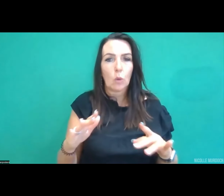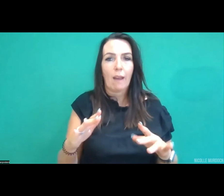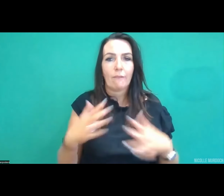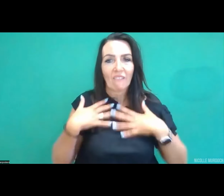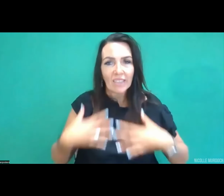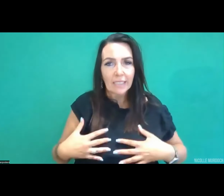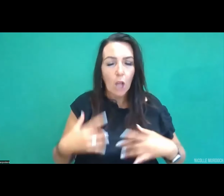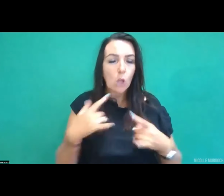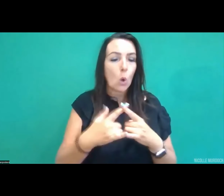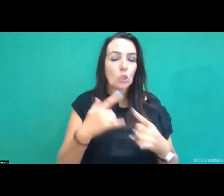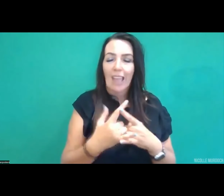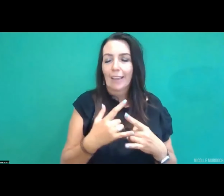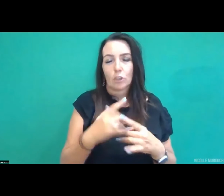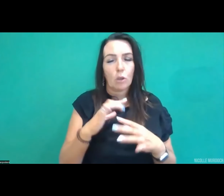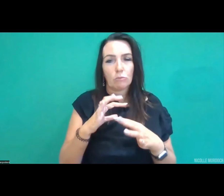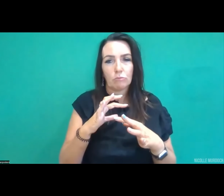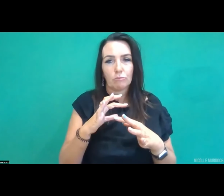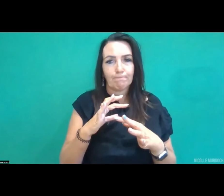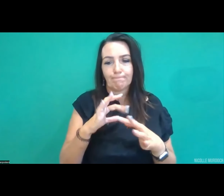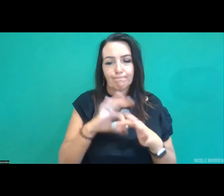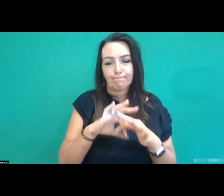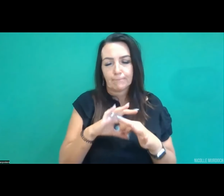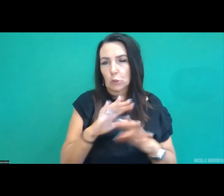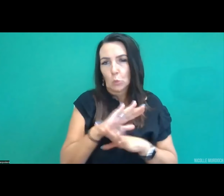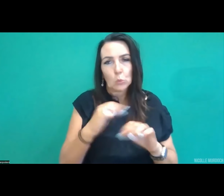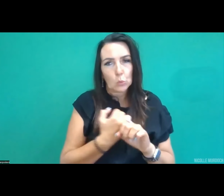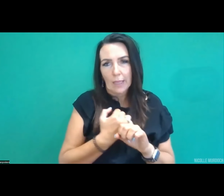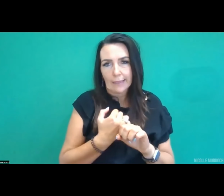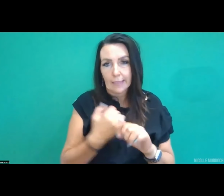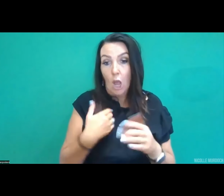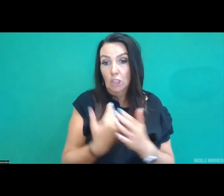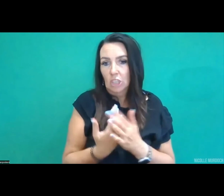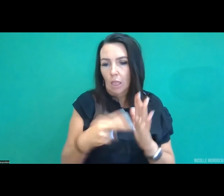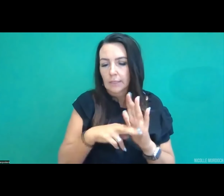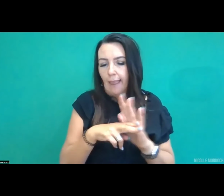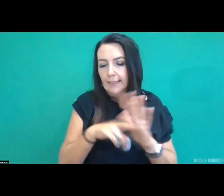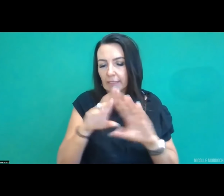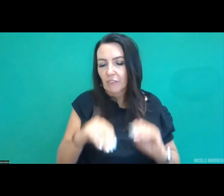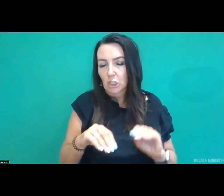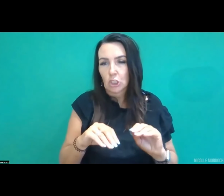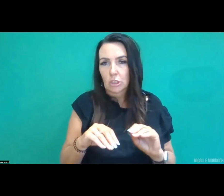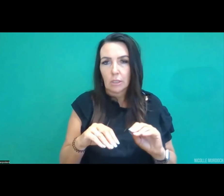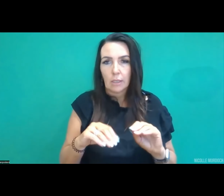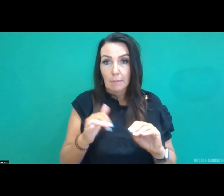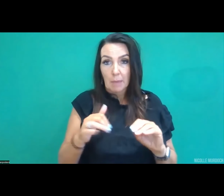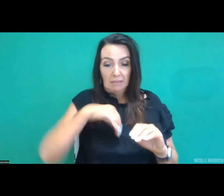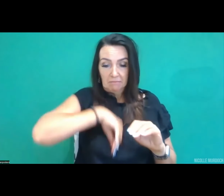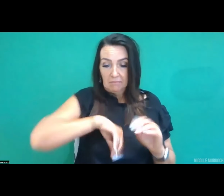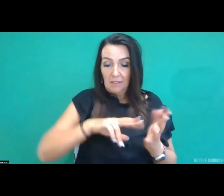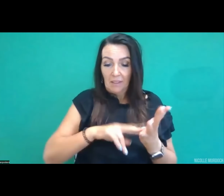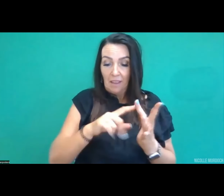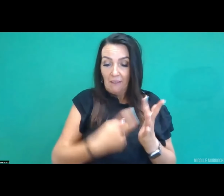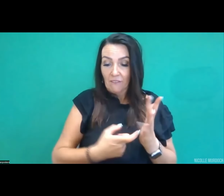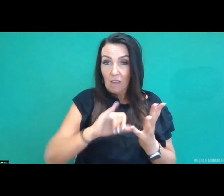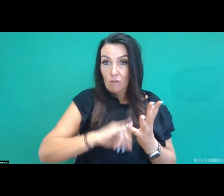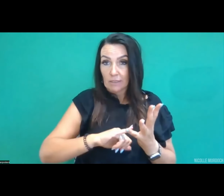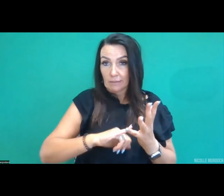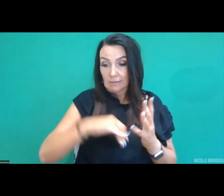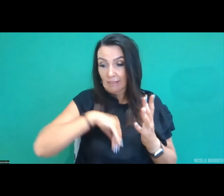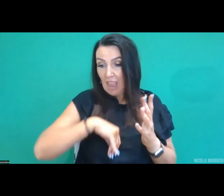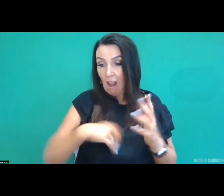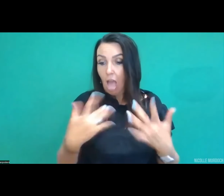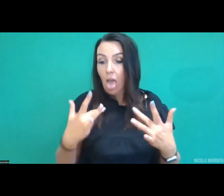else, because before you're tested, it might be that you're carrying the virus, and it might be that you could pass it on to someone else as